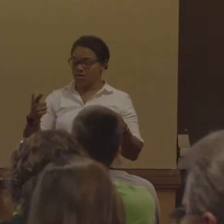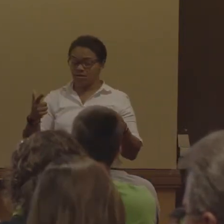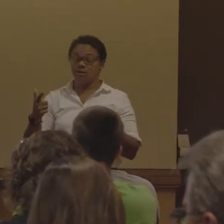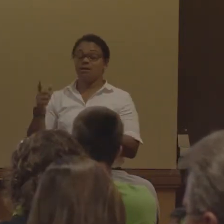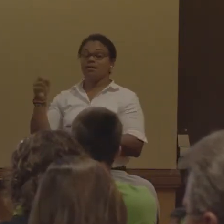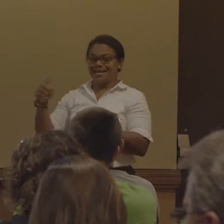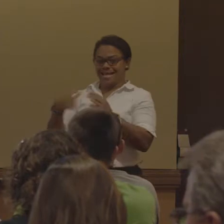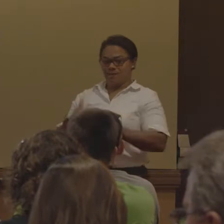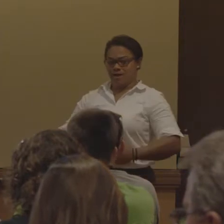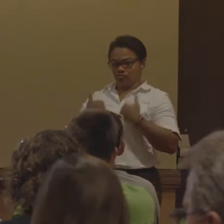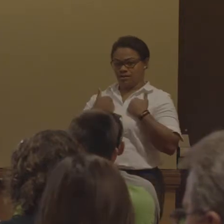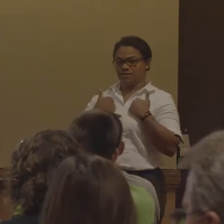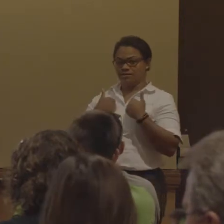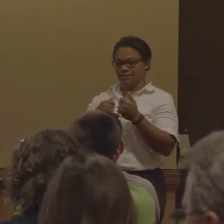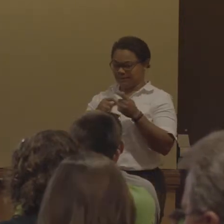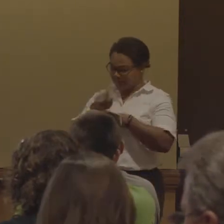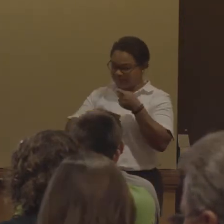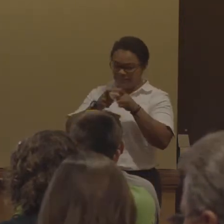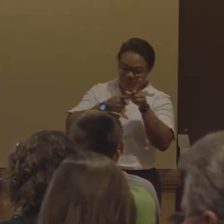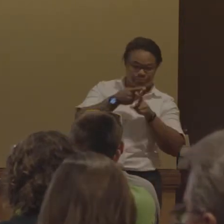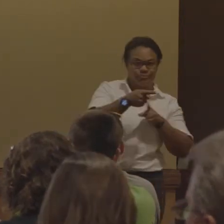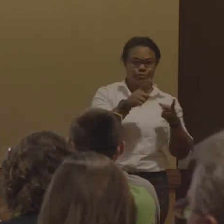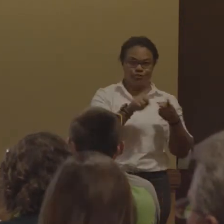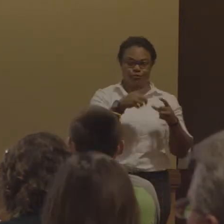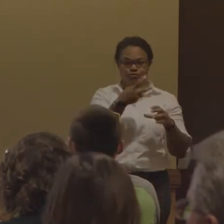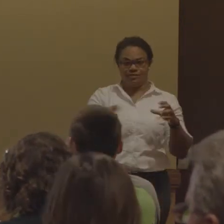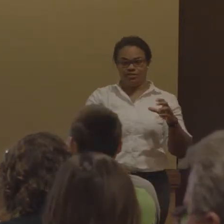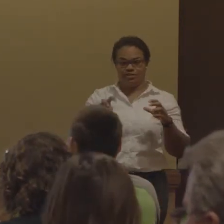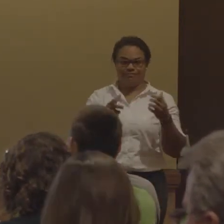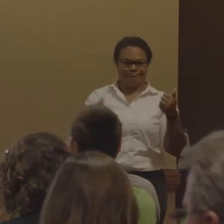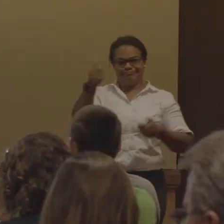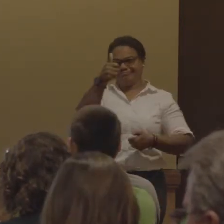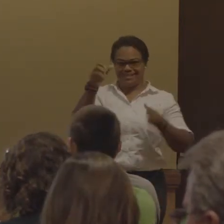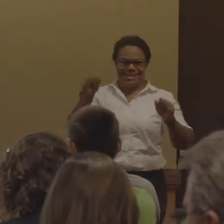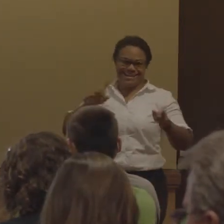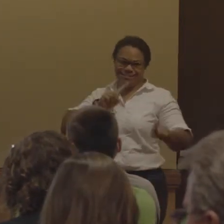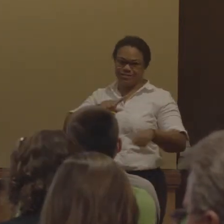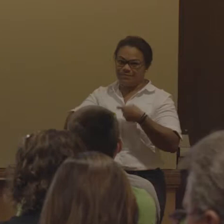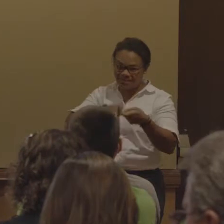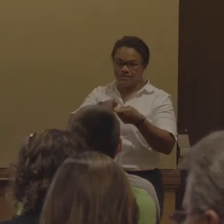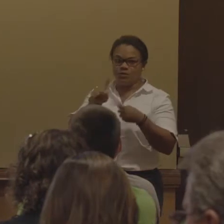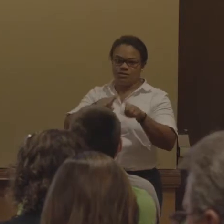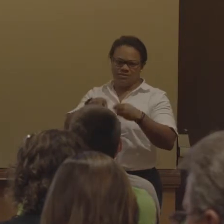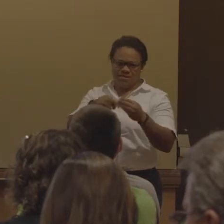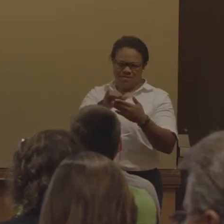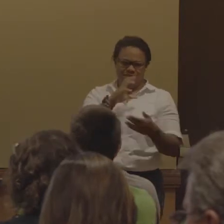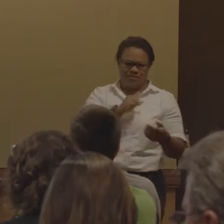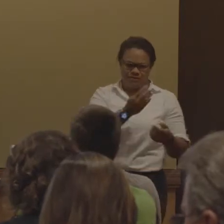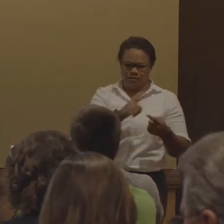This is an email address that will go specifically to our transition administrators who can answer those specifically.